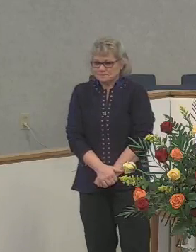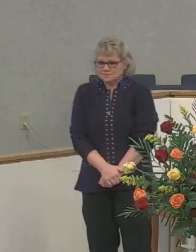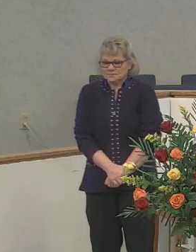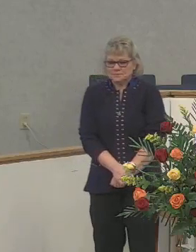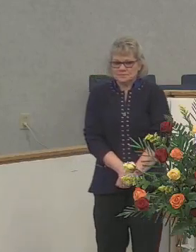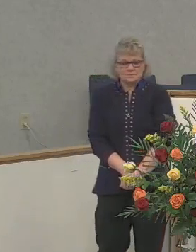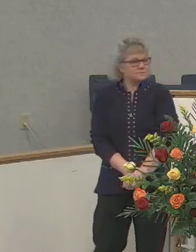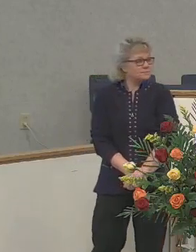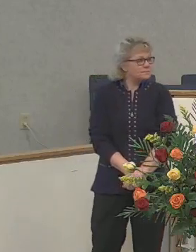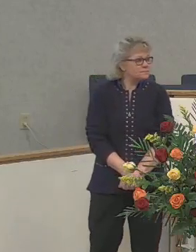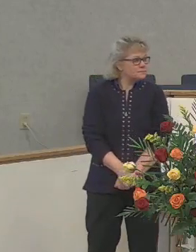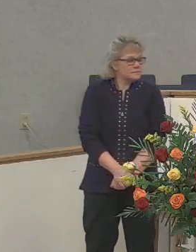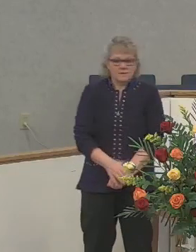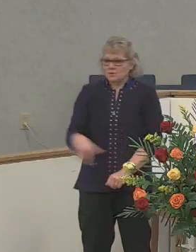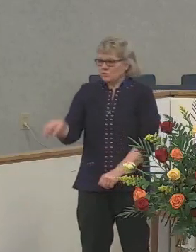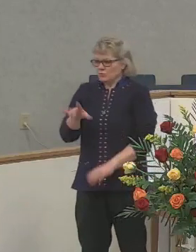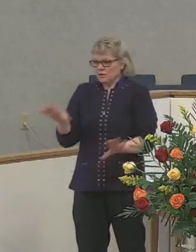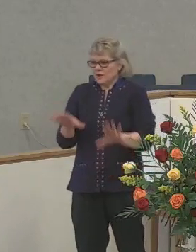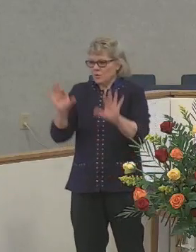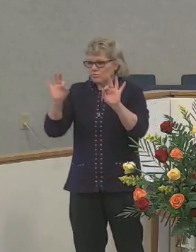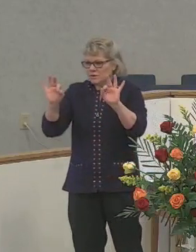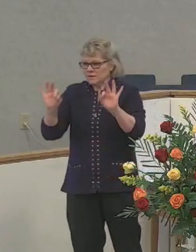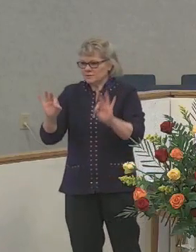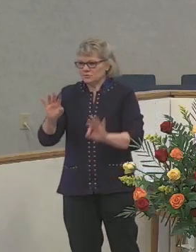You all did a fantastic job.